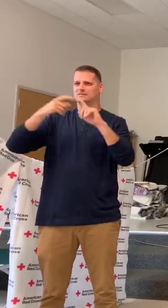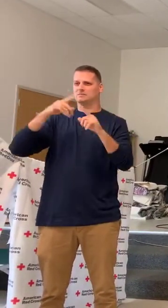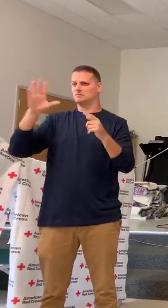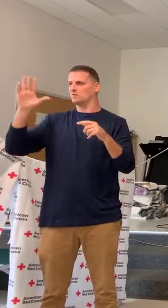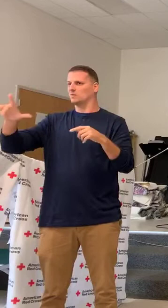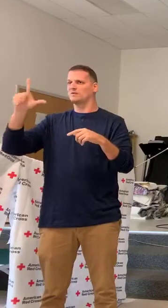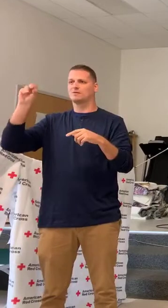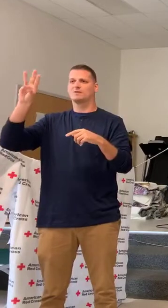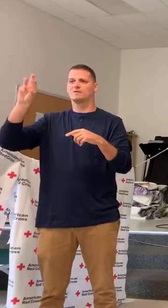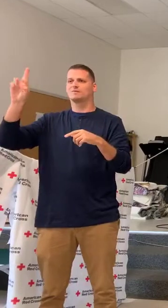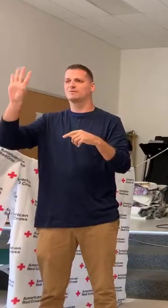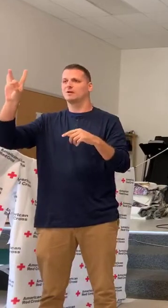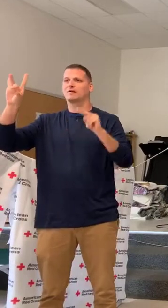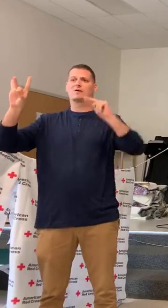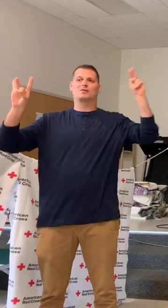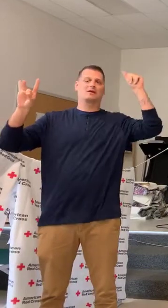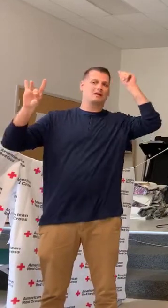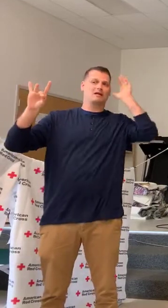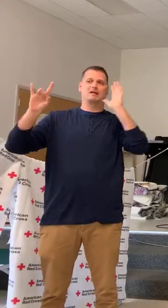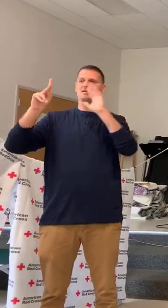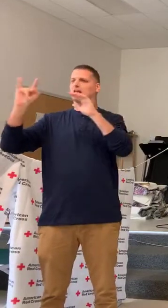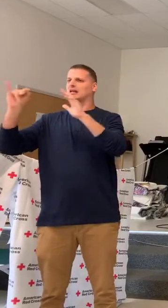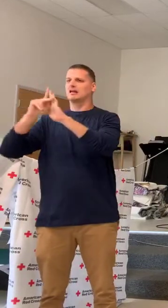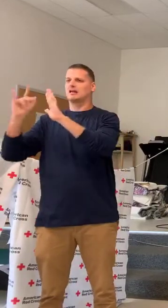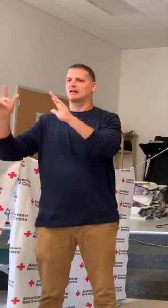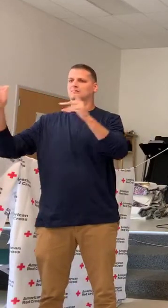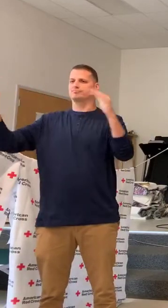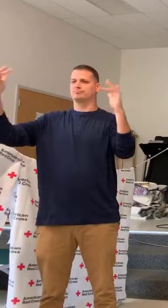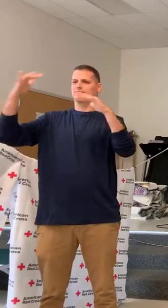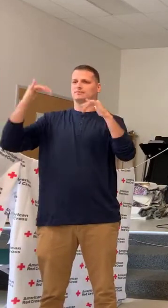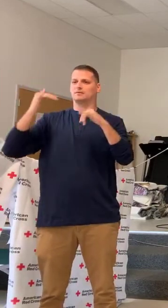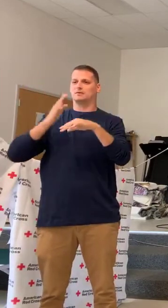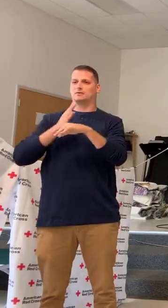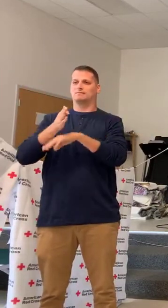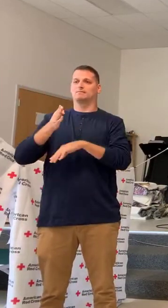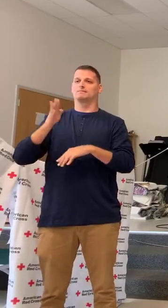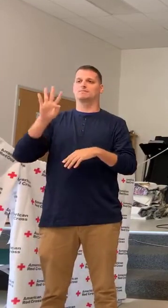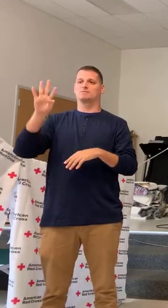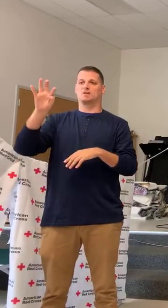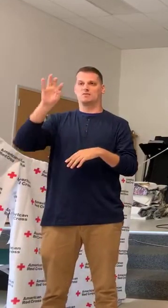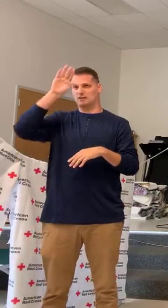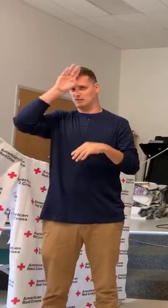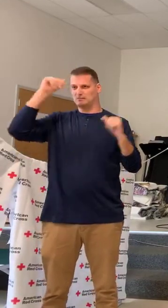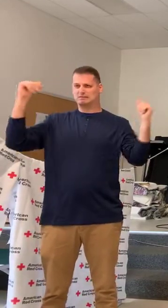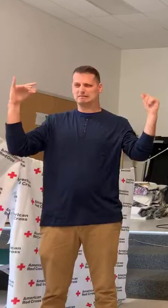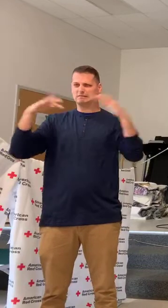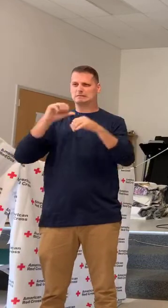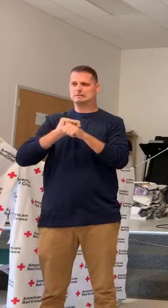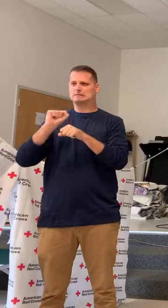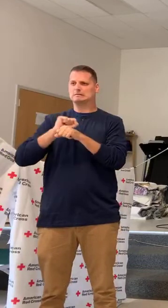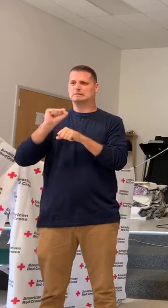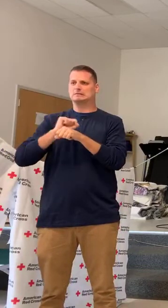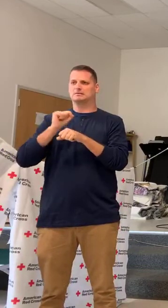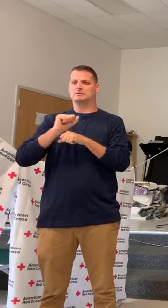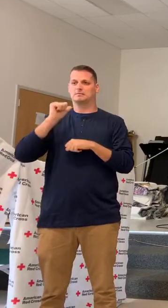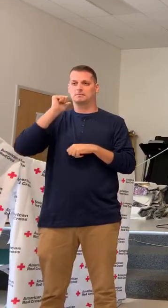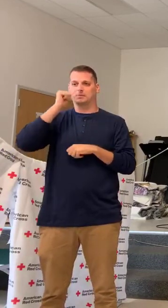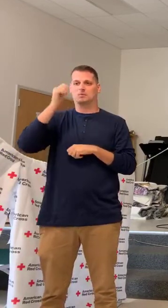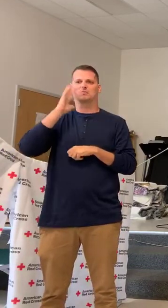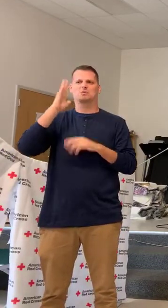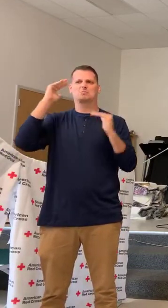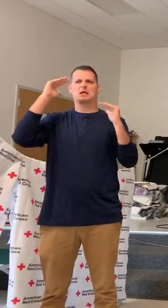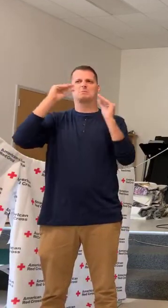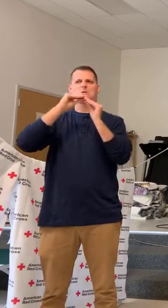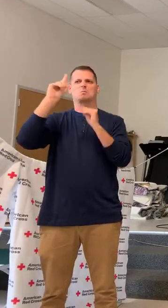about 450 firefighters here on location. We got another five crews coming. That's another 100 folks coming in tomorrow. I think they're coming in from